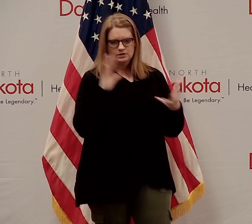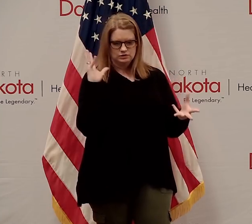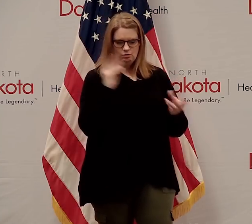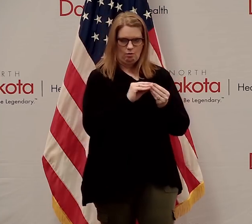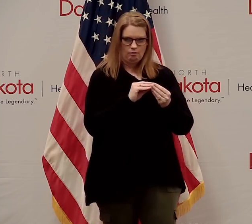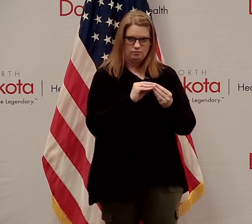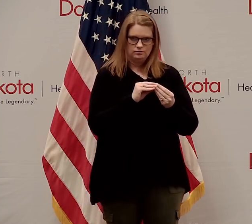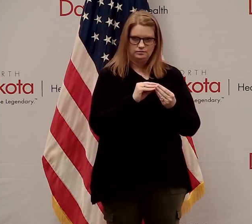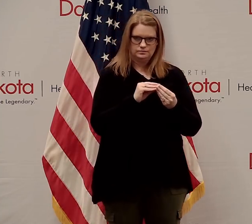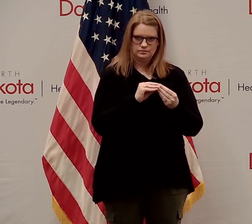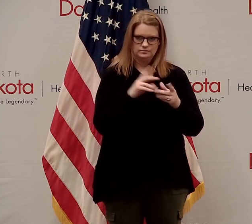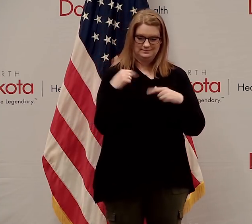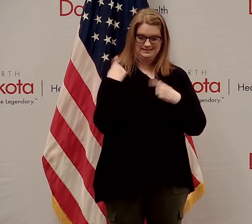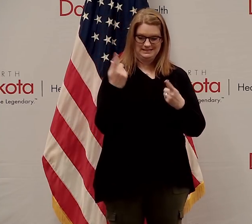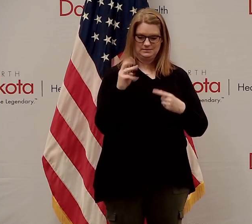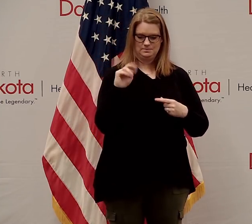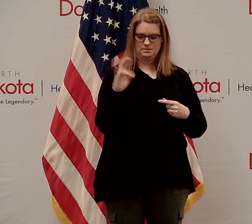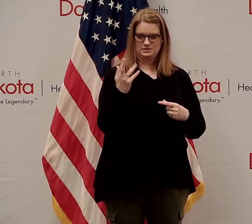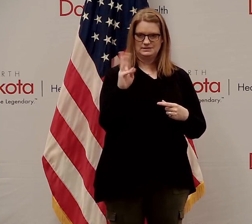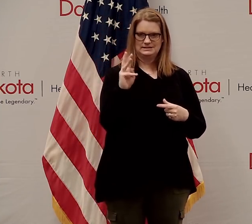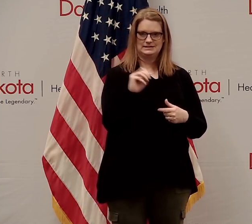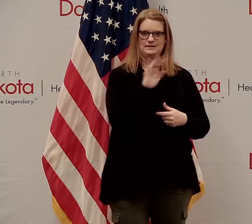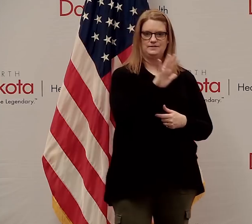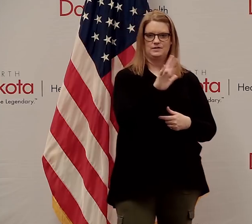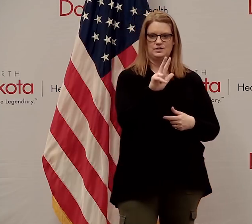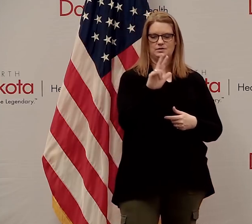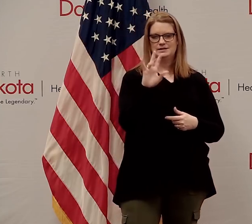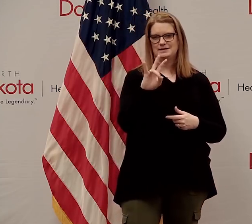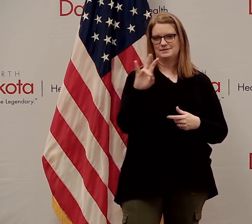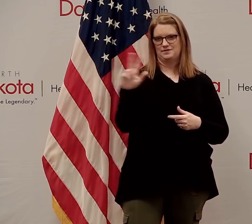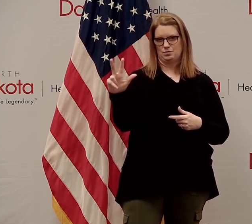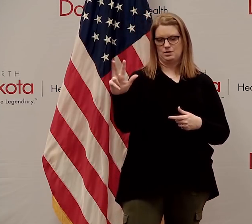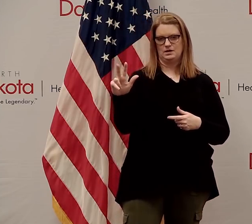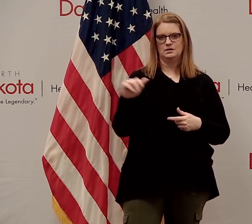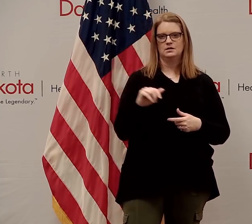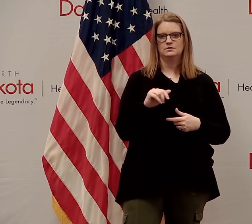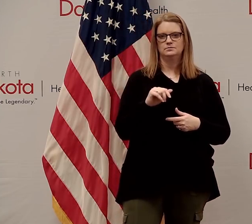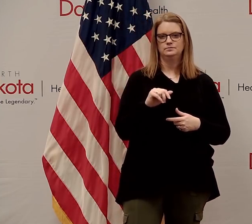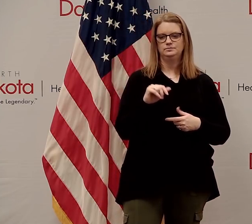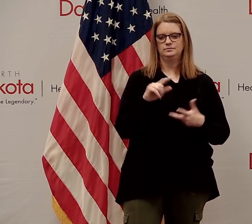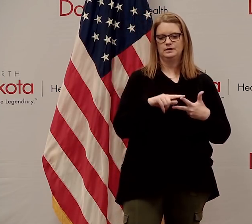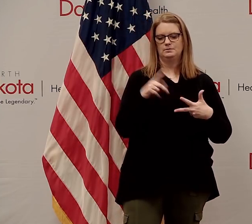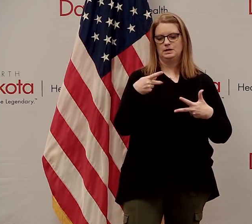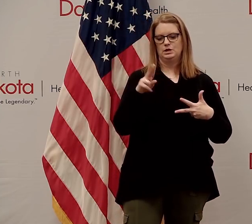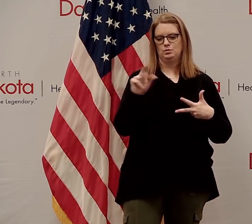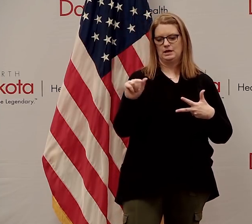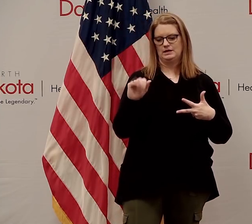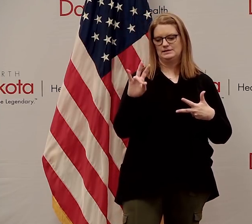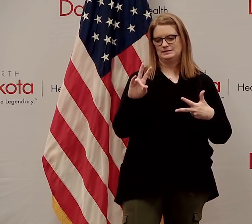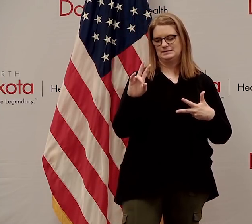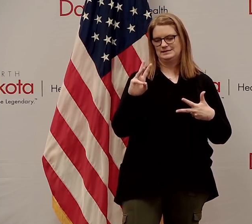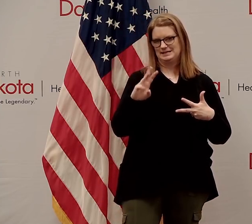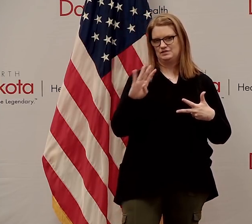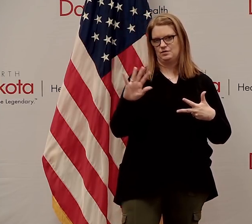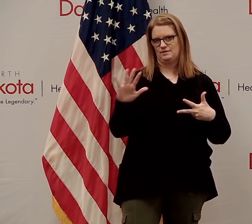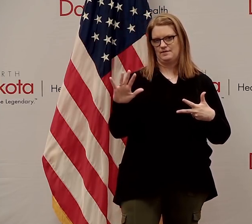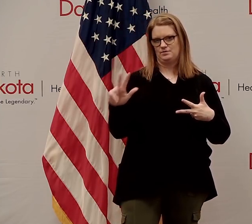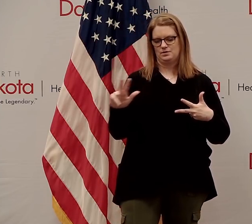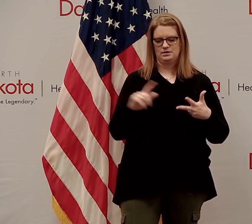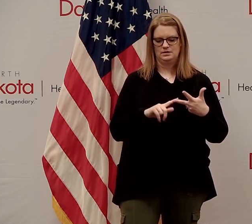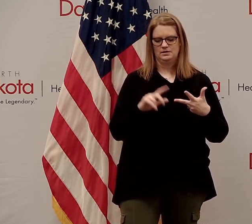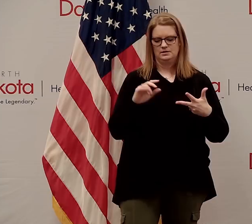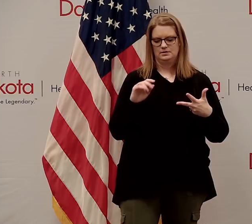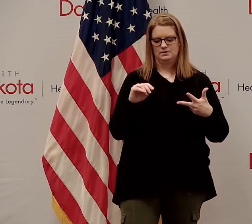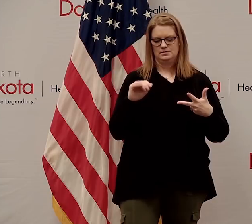overall totals since March 16th, 53,773, PUA 6453,